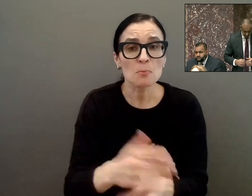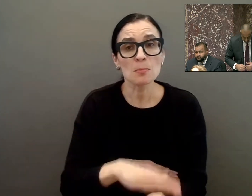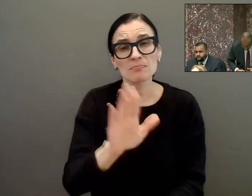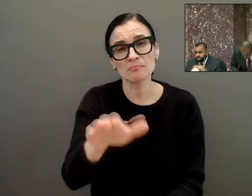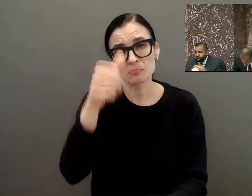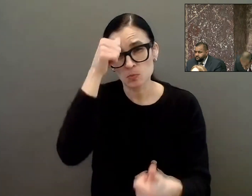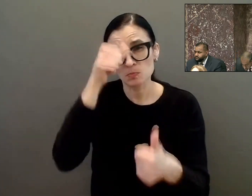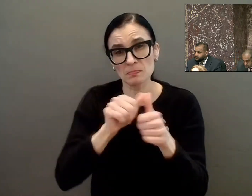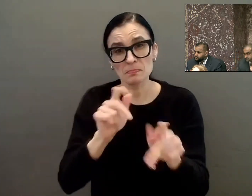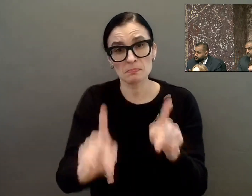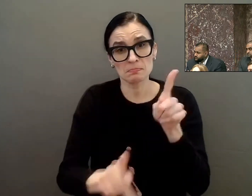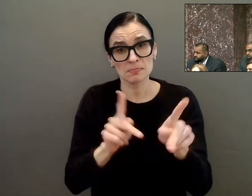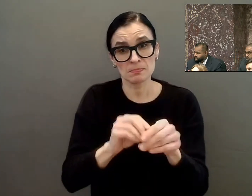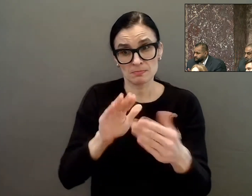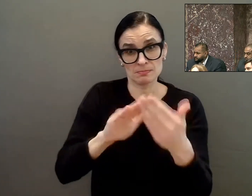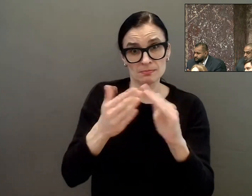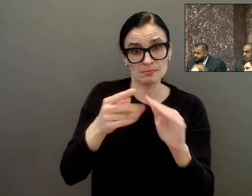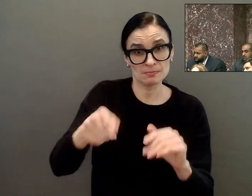on.